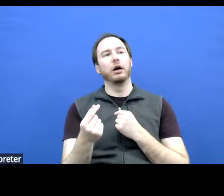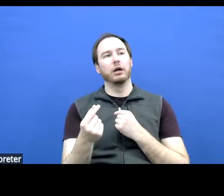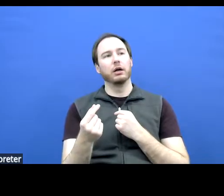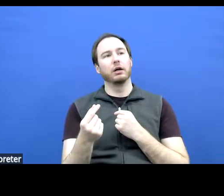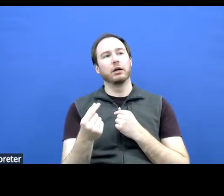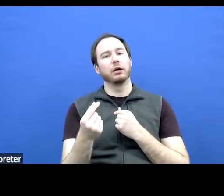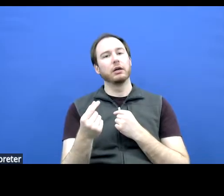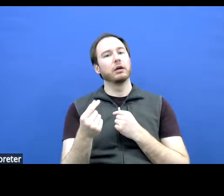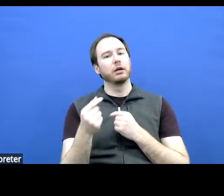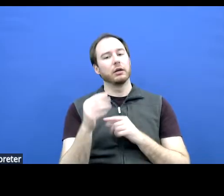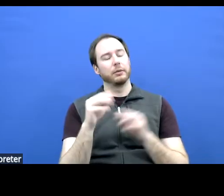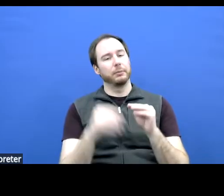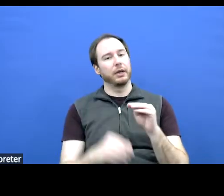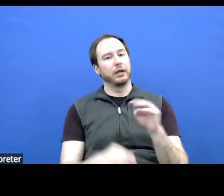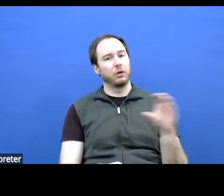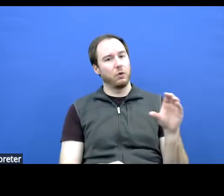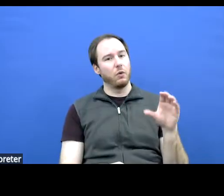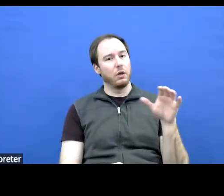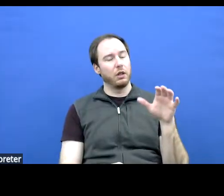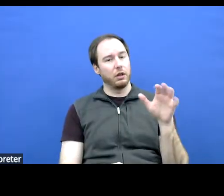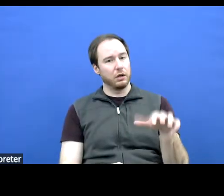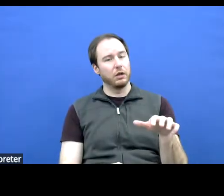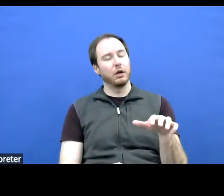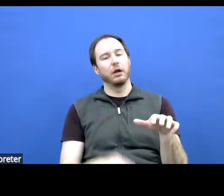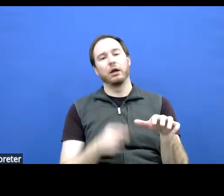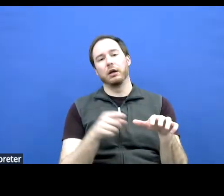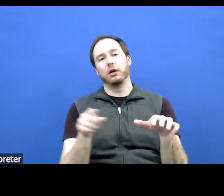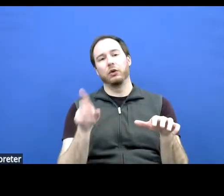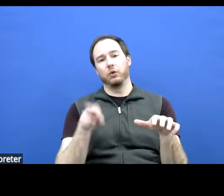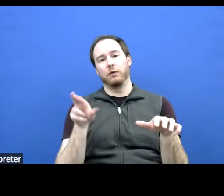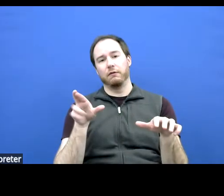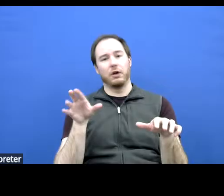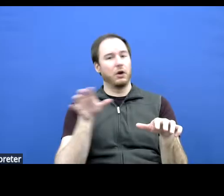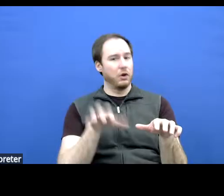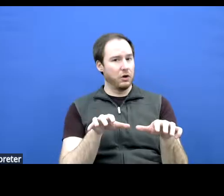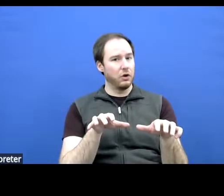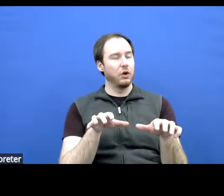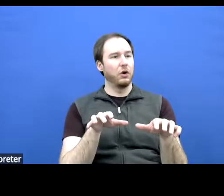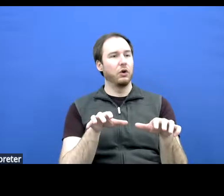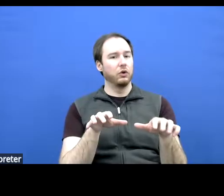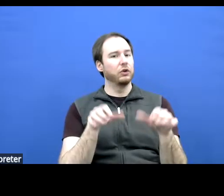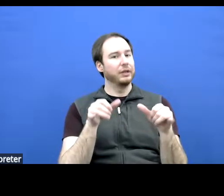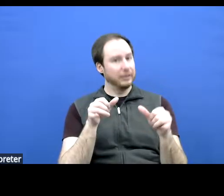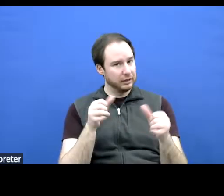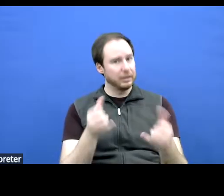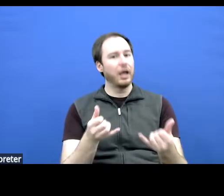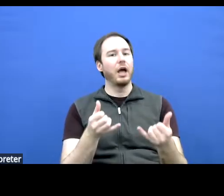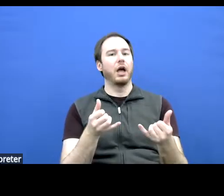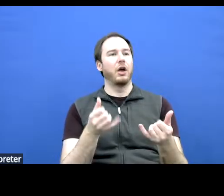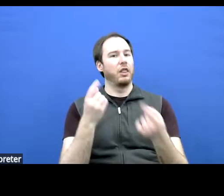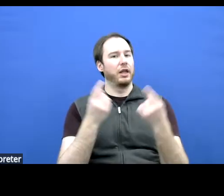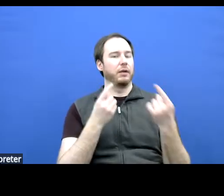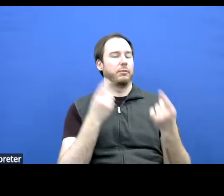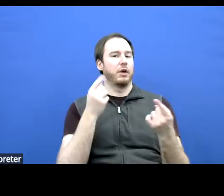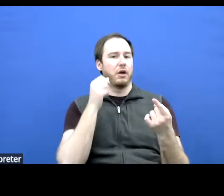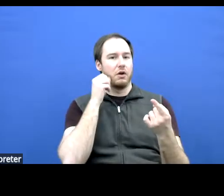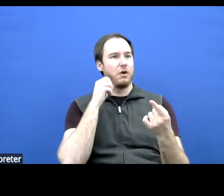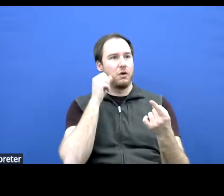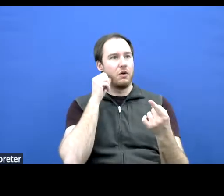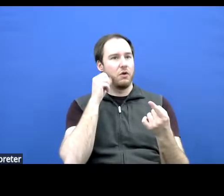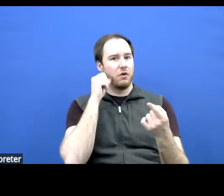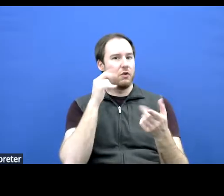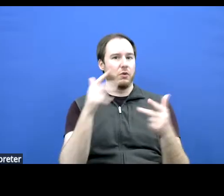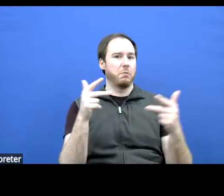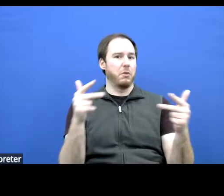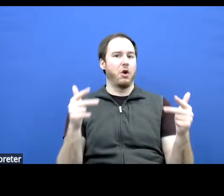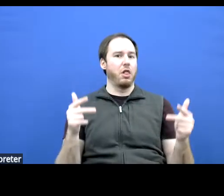while the use of Mary Carriola and the additional URs is think about now that parking lot's going to be